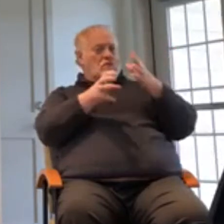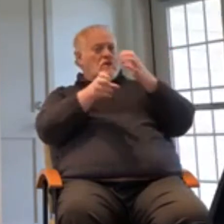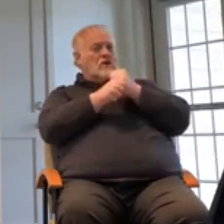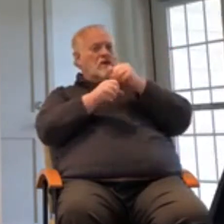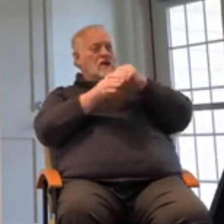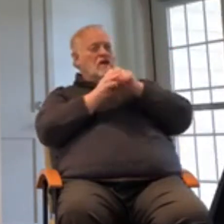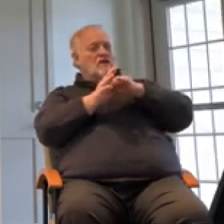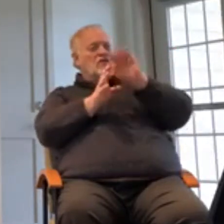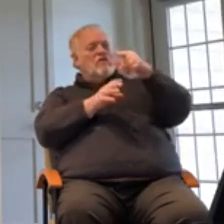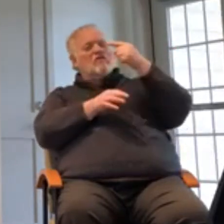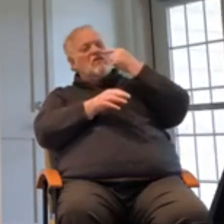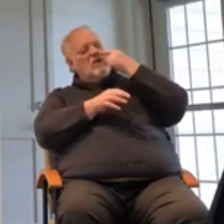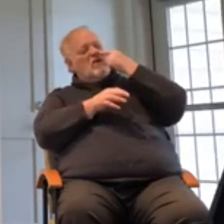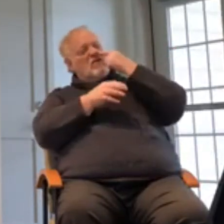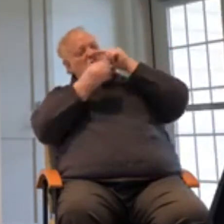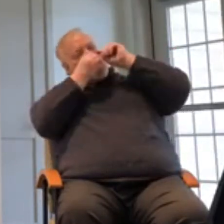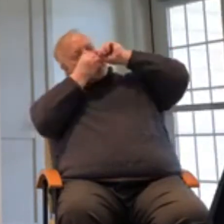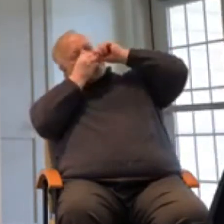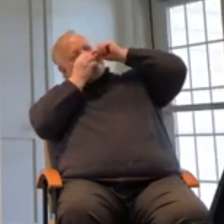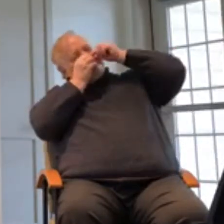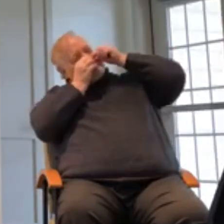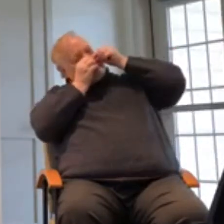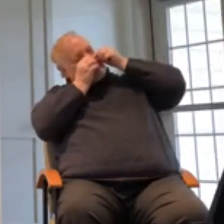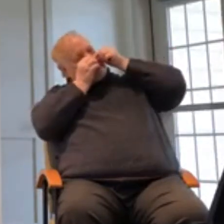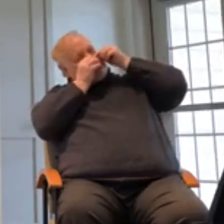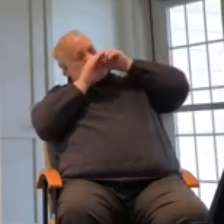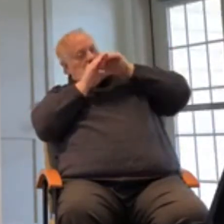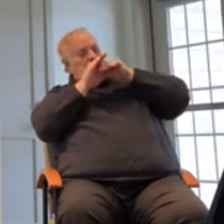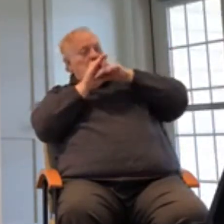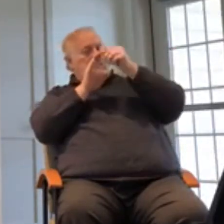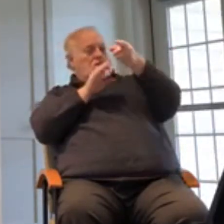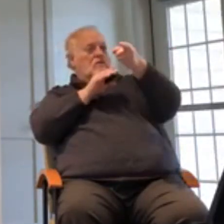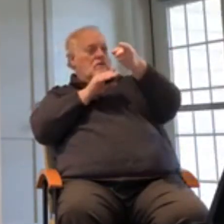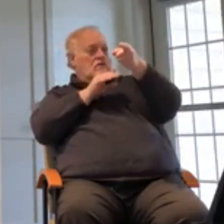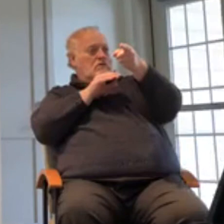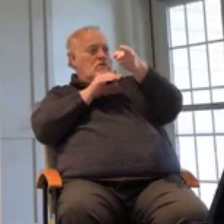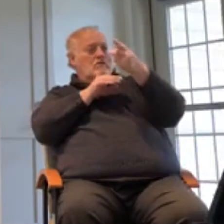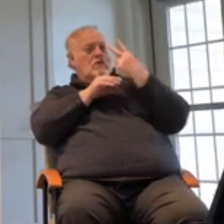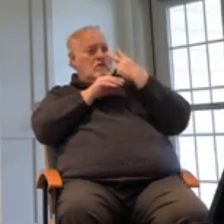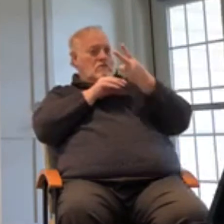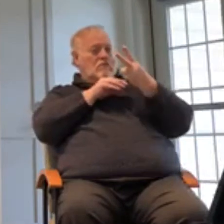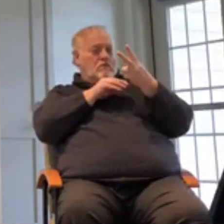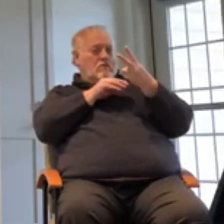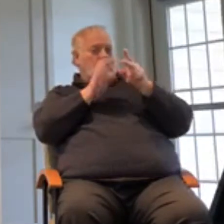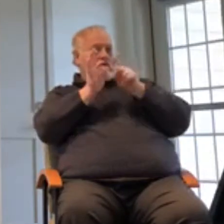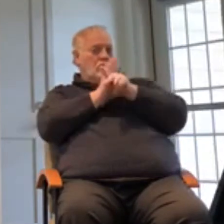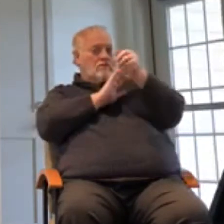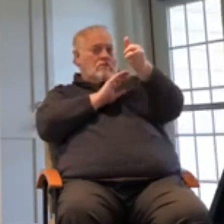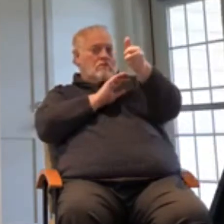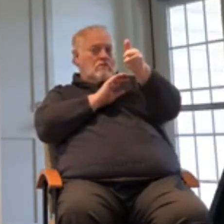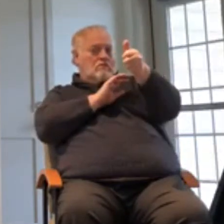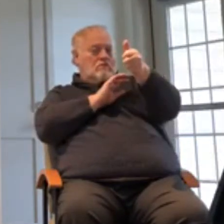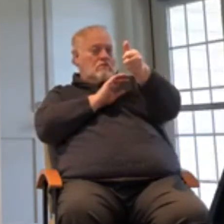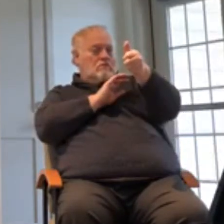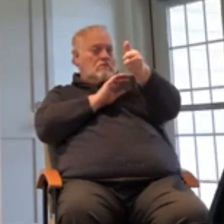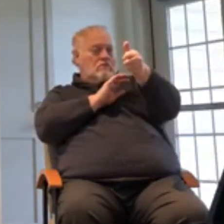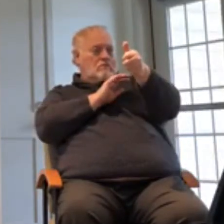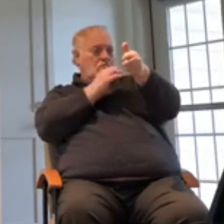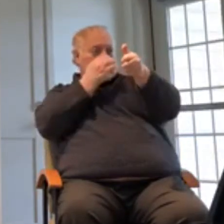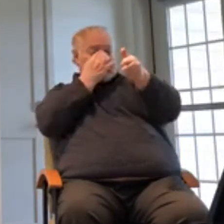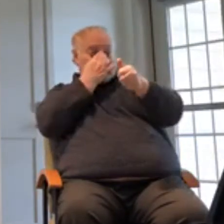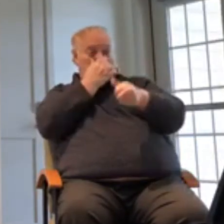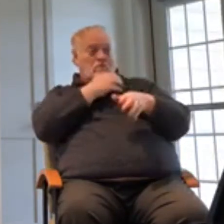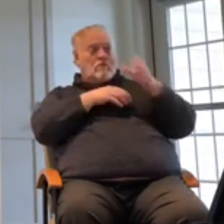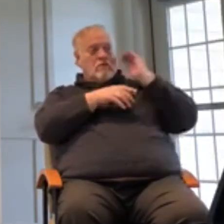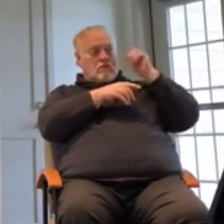schnoz, burrow itself inside of you, and watch you kill yourself. Have you heard of it,